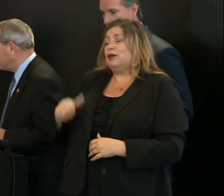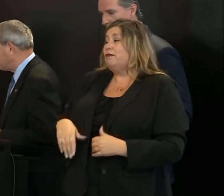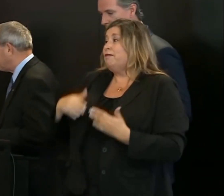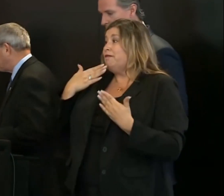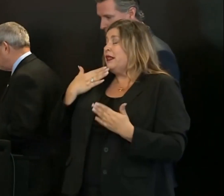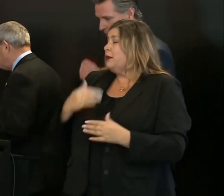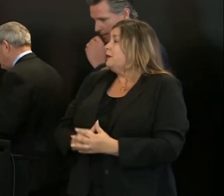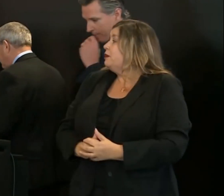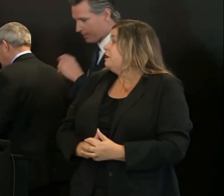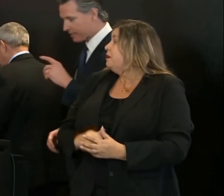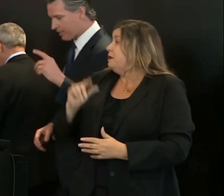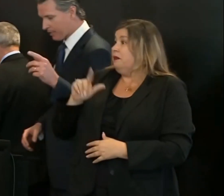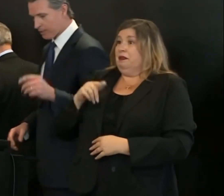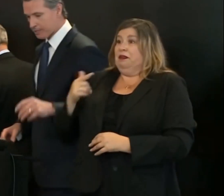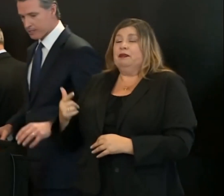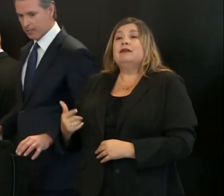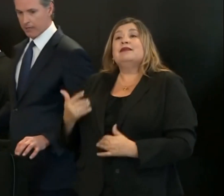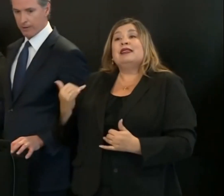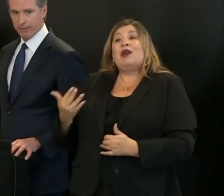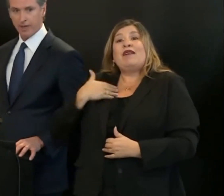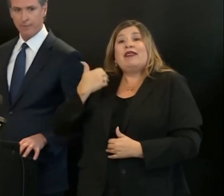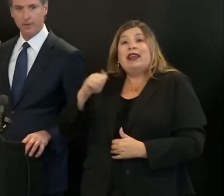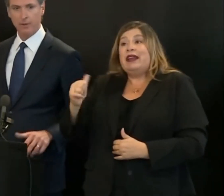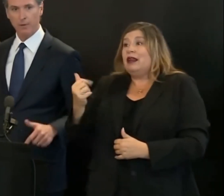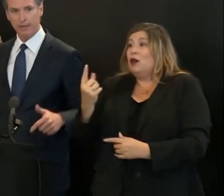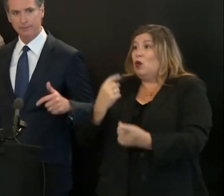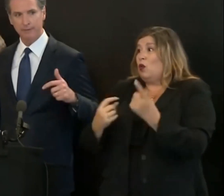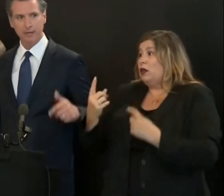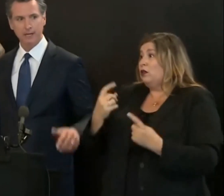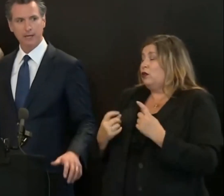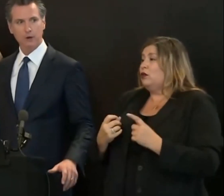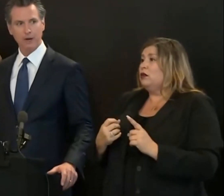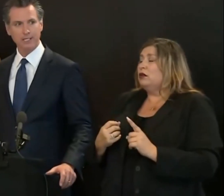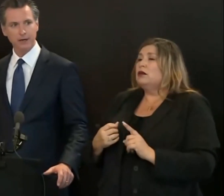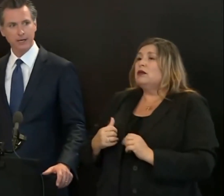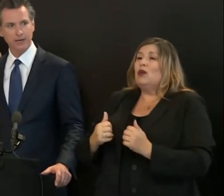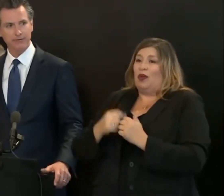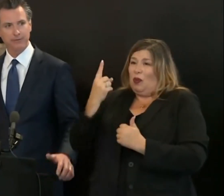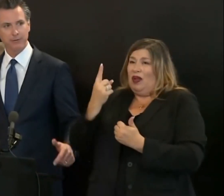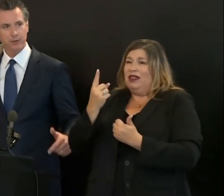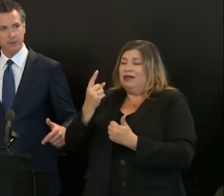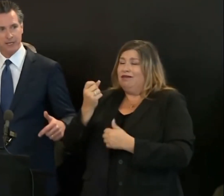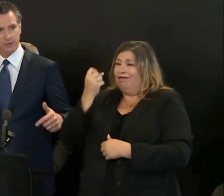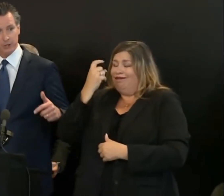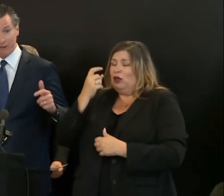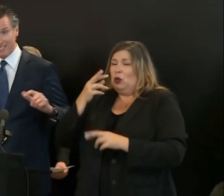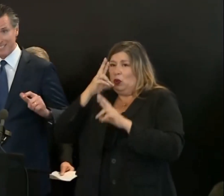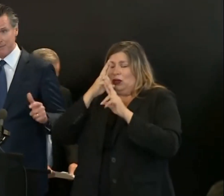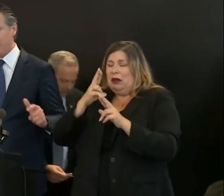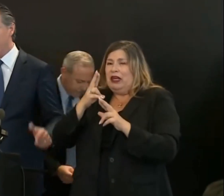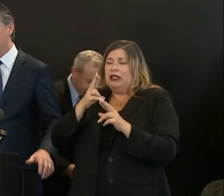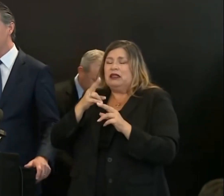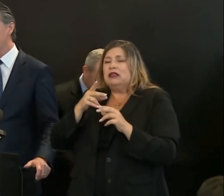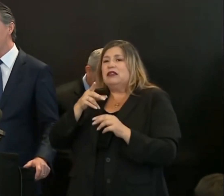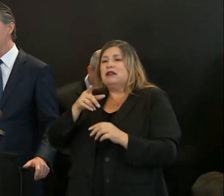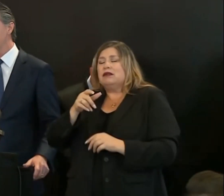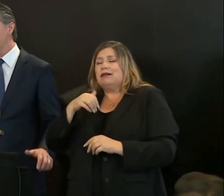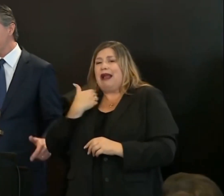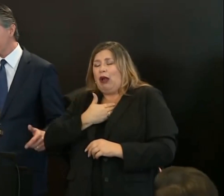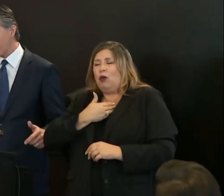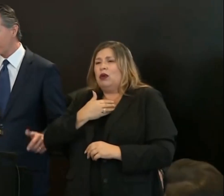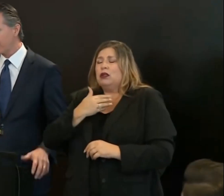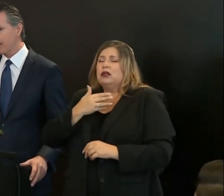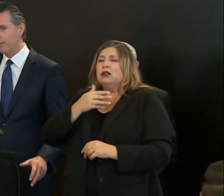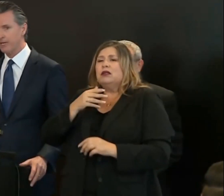Mark. So happy to take any questions, and again, with the one criteria of respect and responsibility that we have